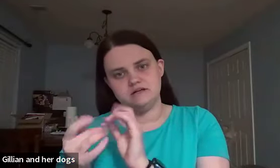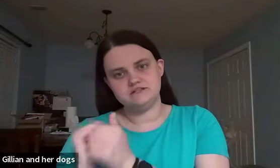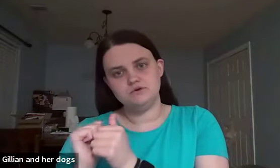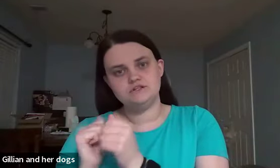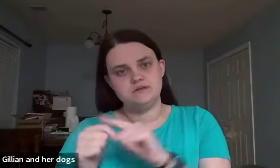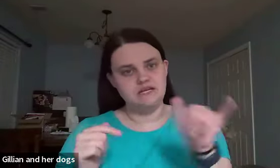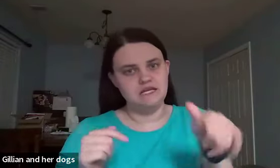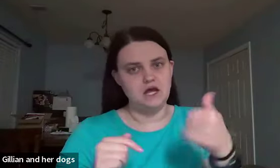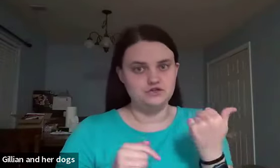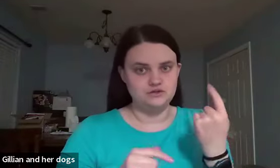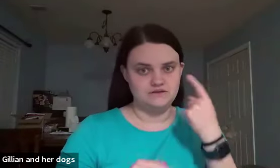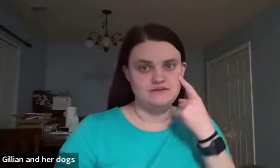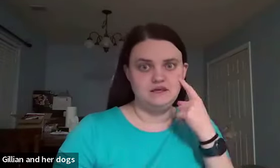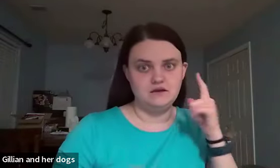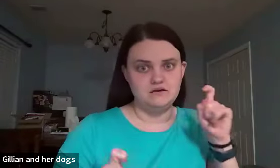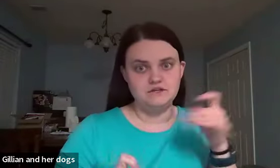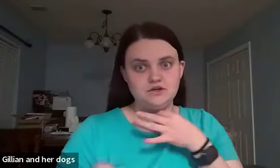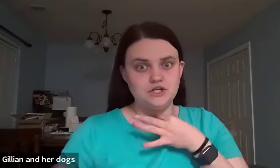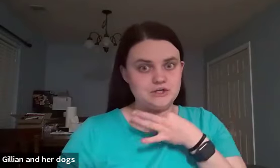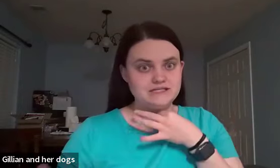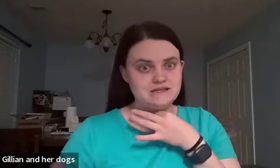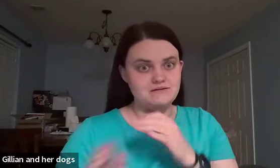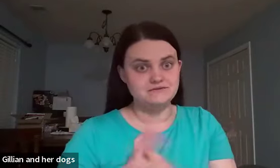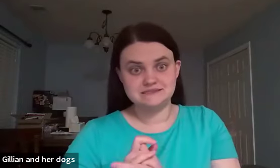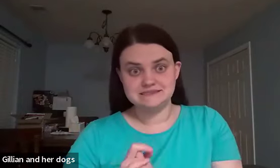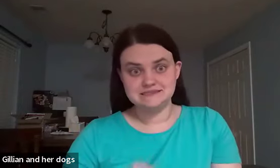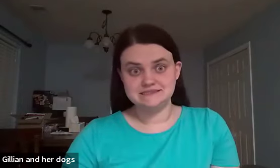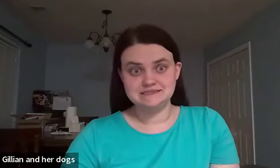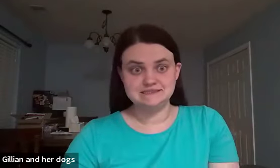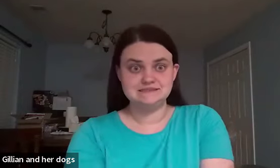related to sports, but any others you can think of that you're curious of.